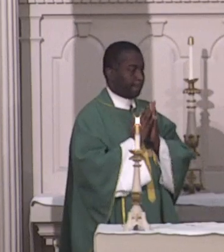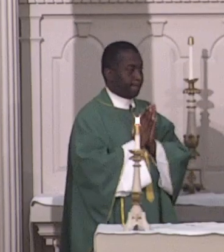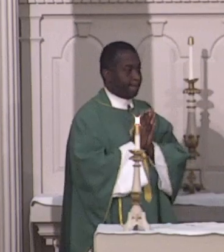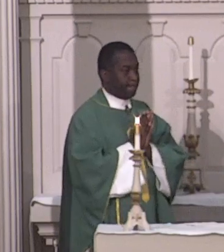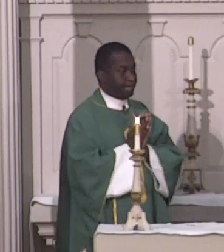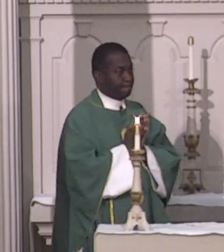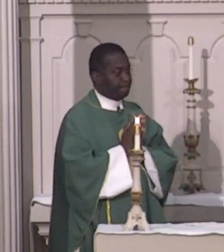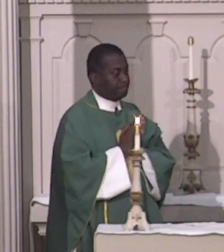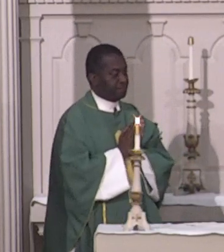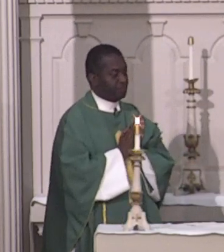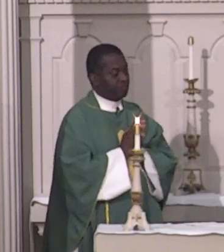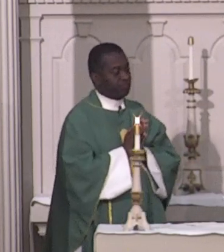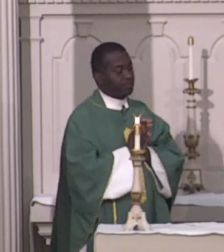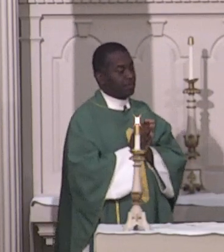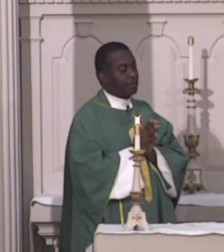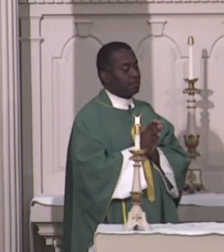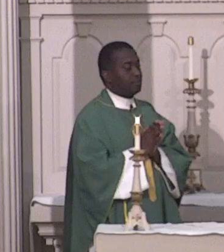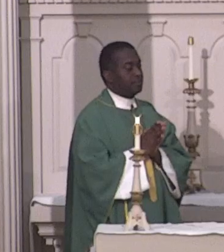peace.